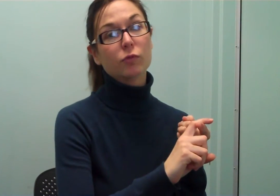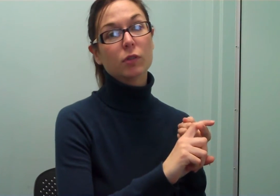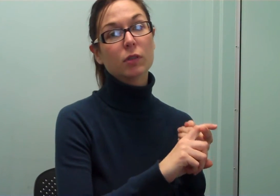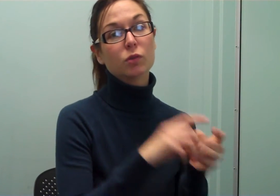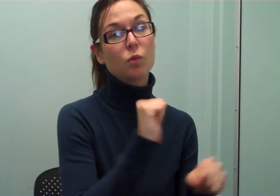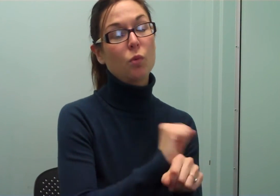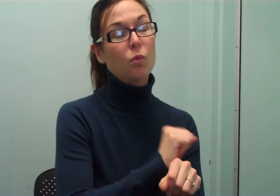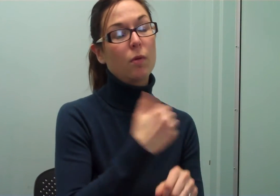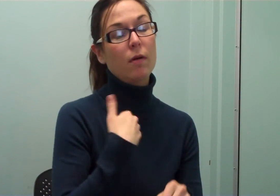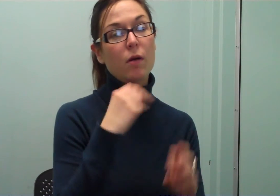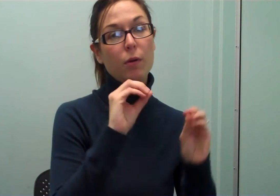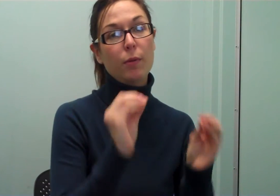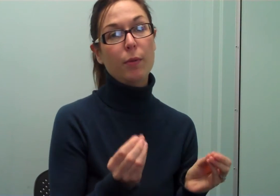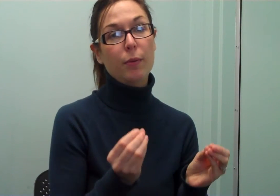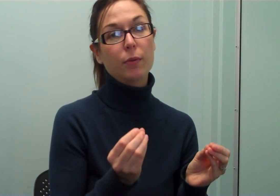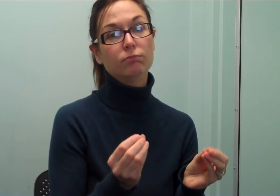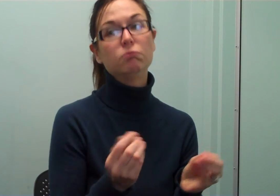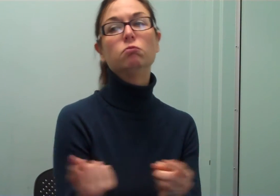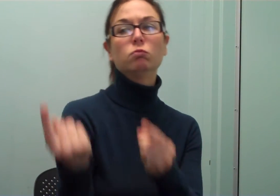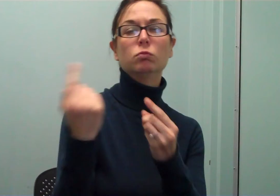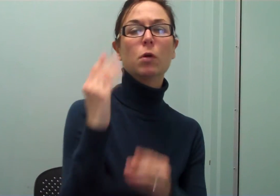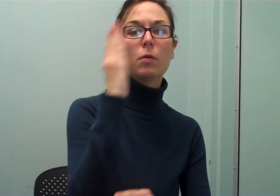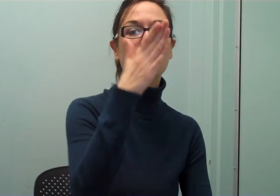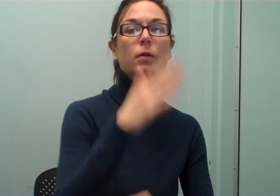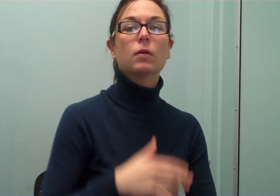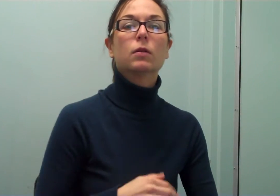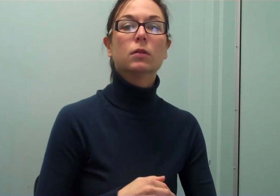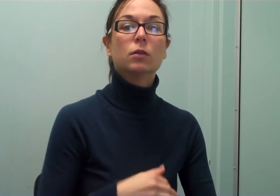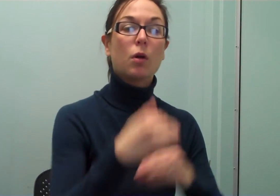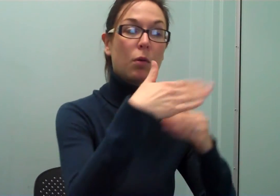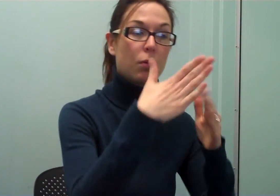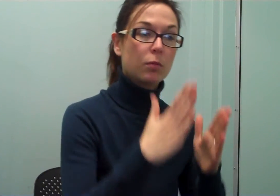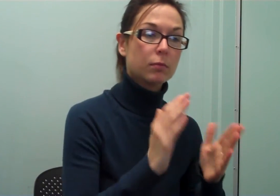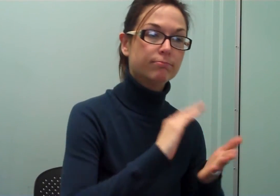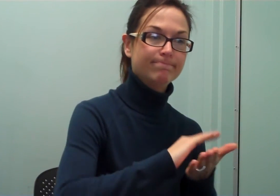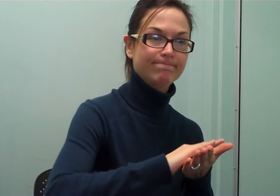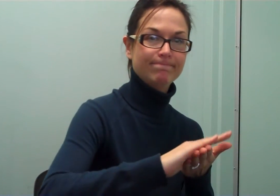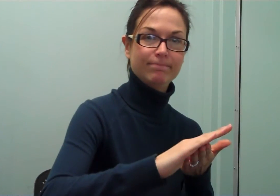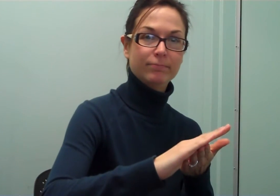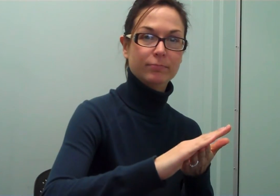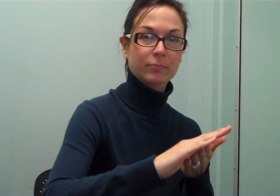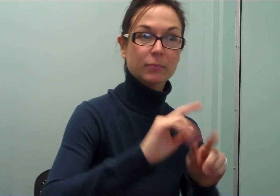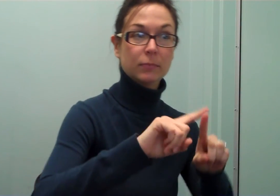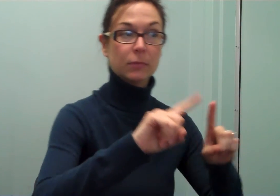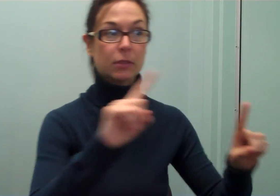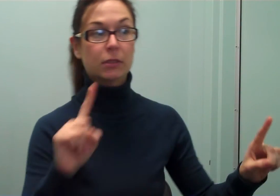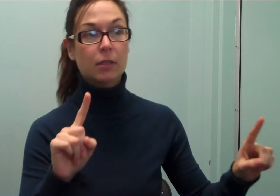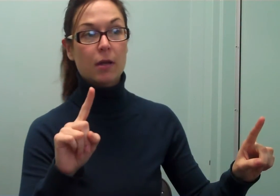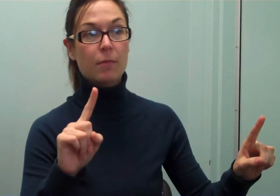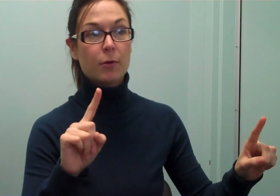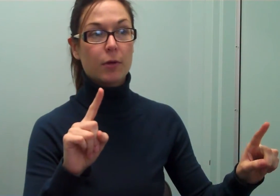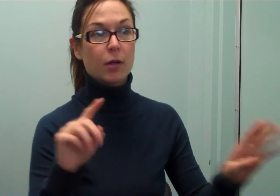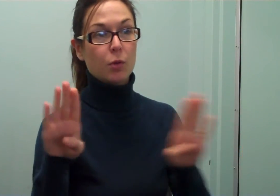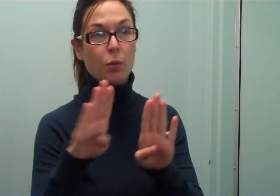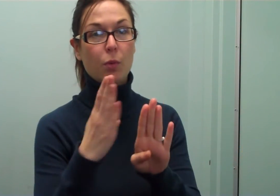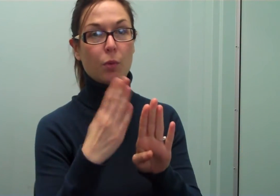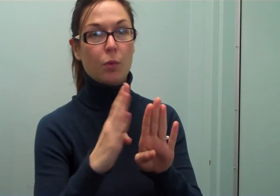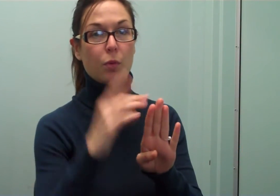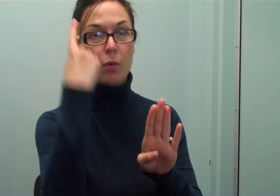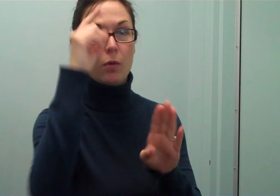room looked ideal because of the separate entrance. But I want you to understand that I do have